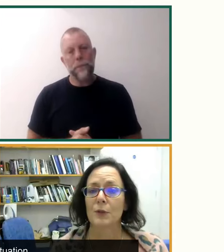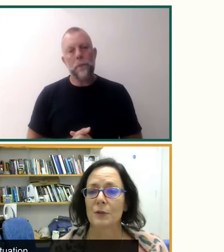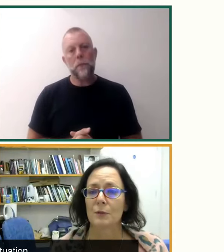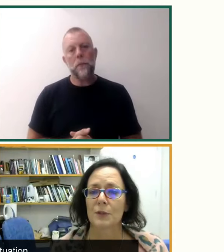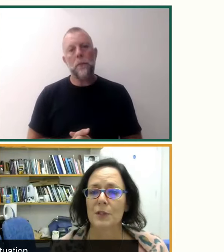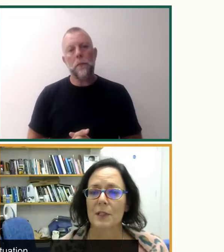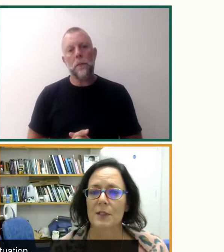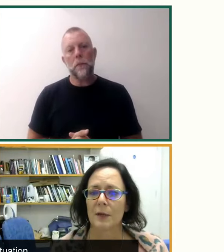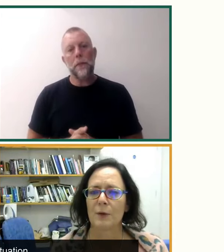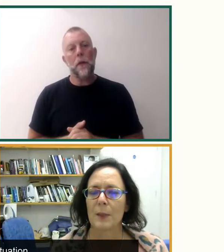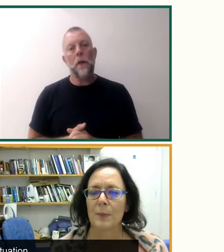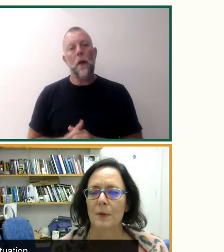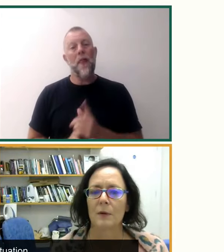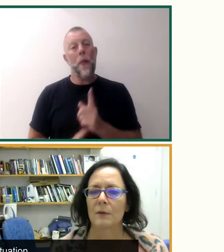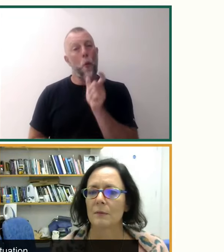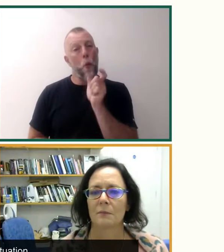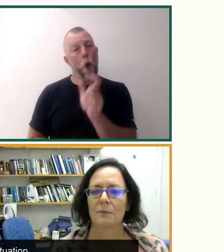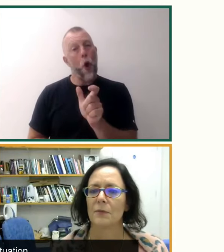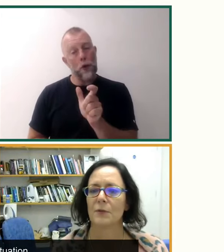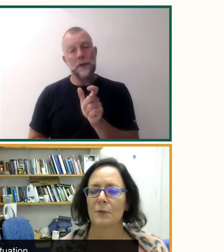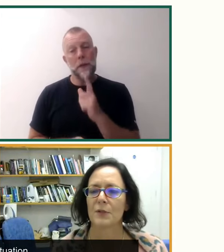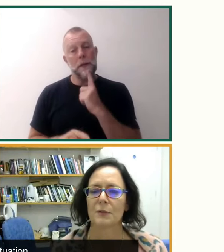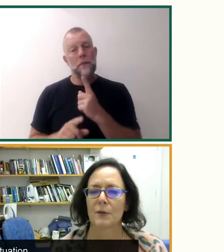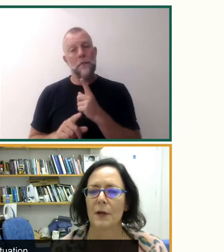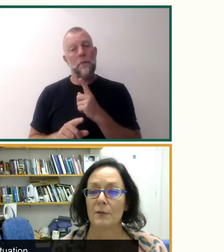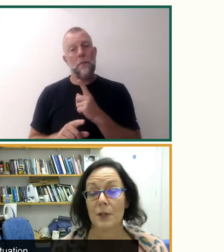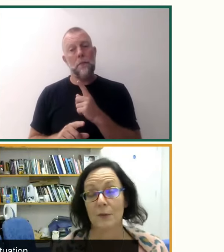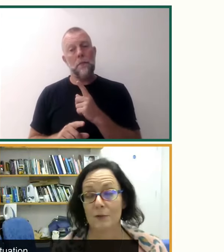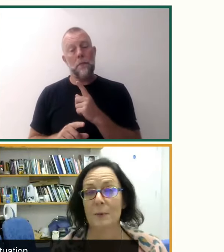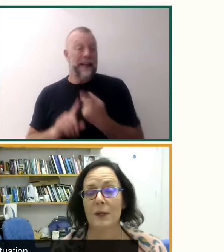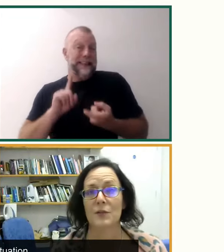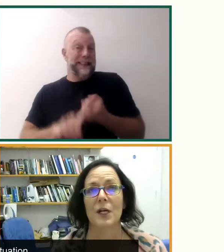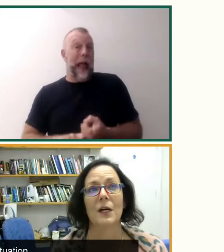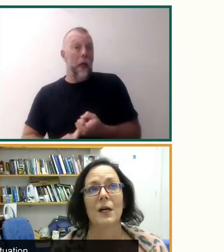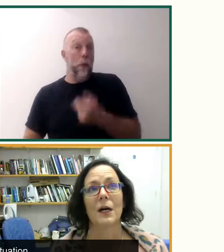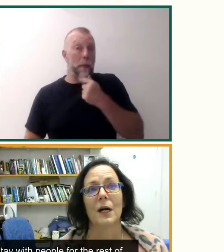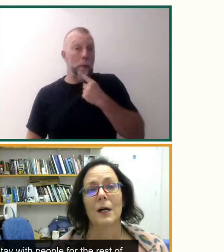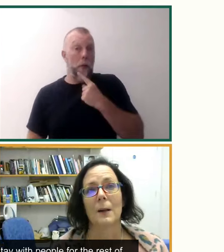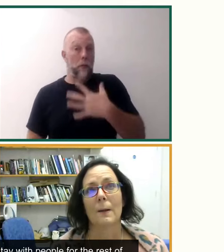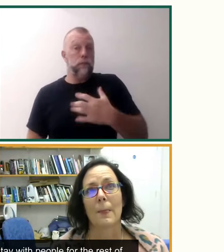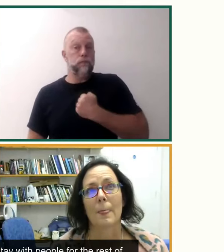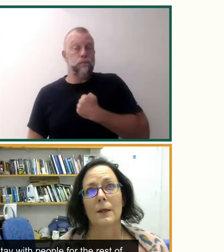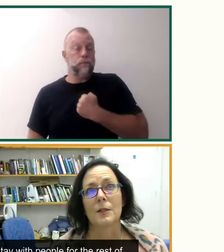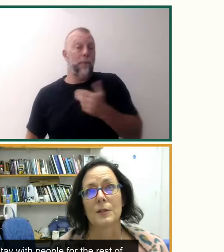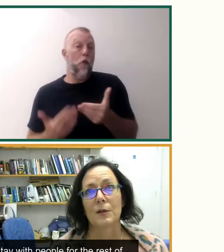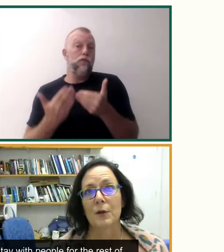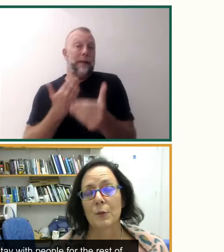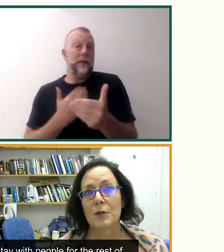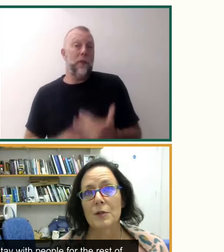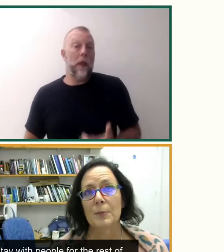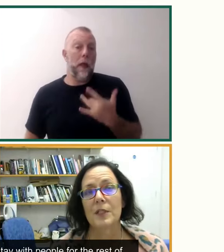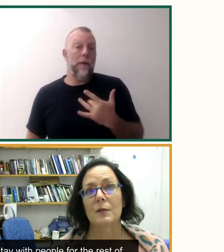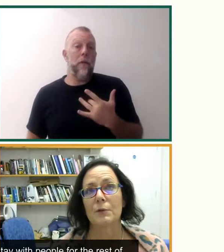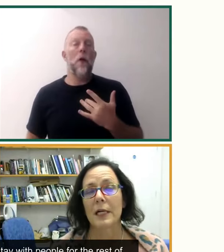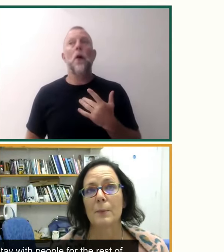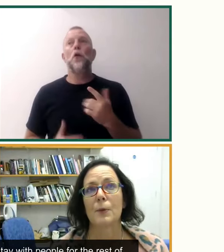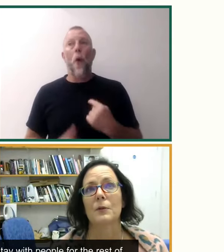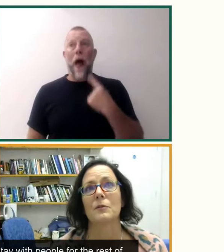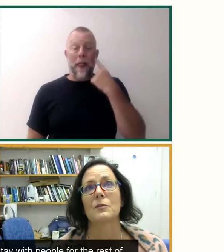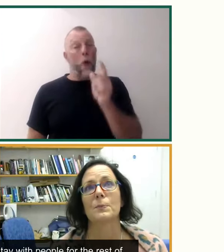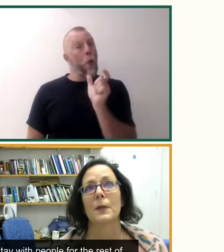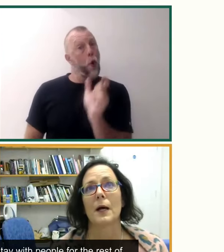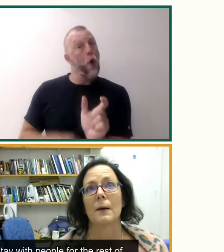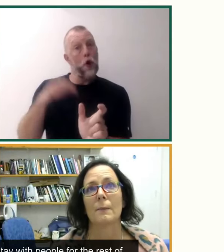and those words are words that stay with people for the rest of their lives and their families. So I think words are